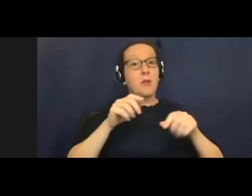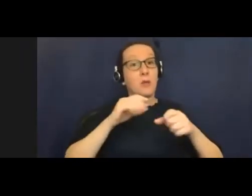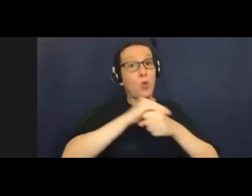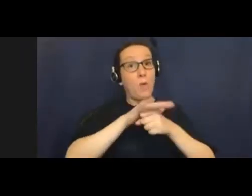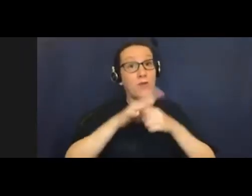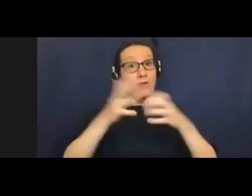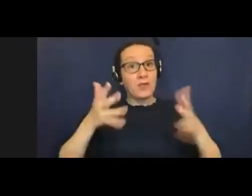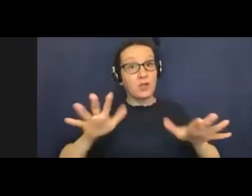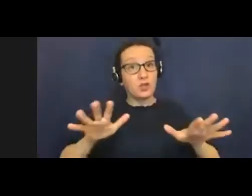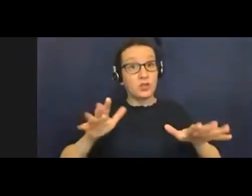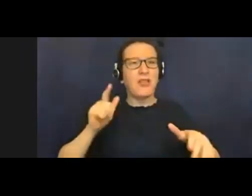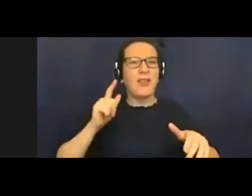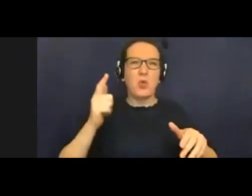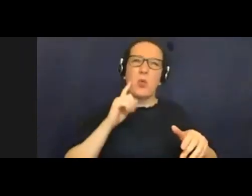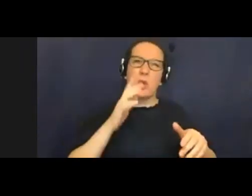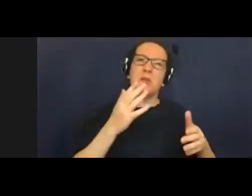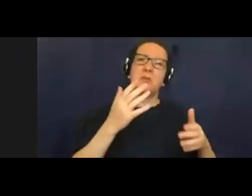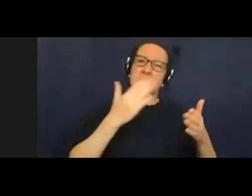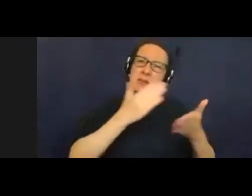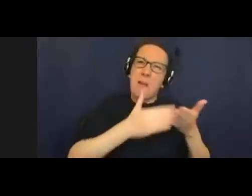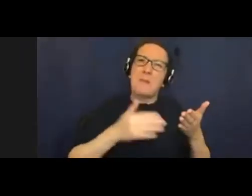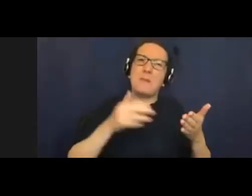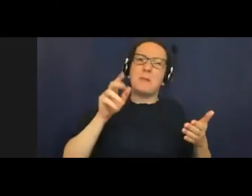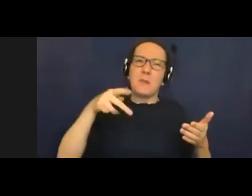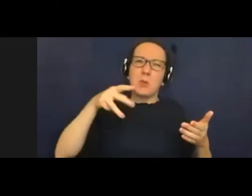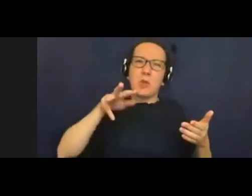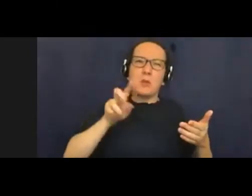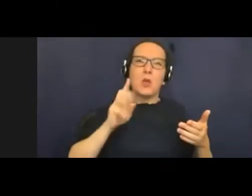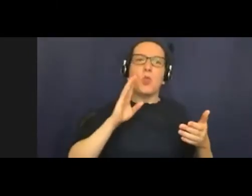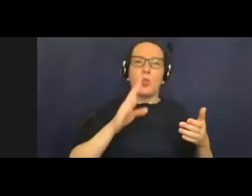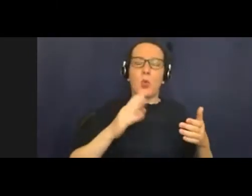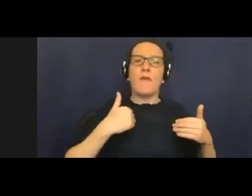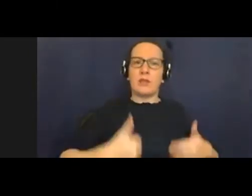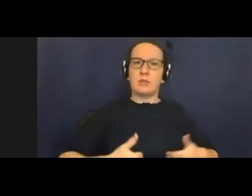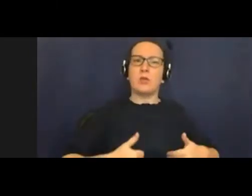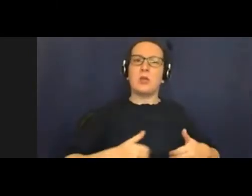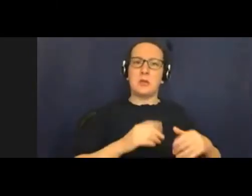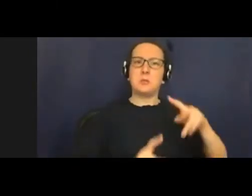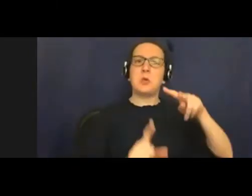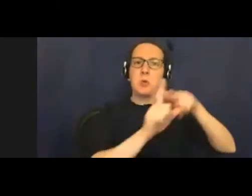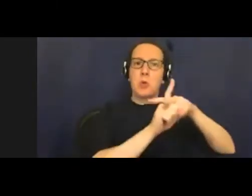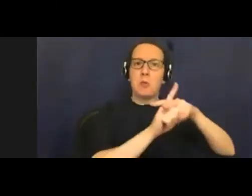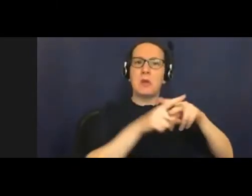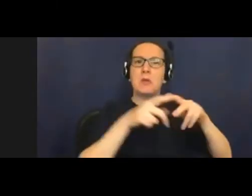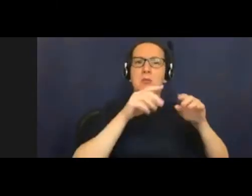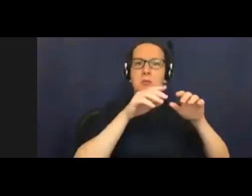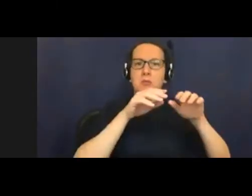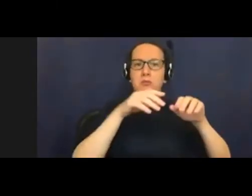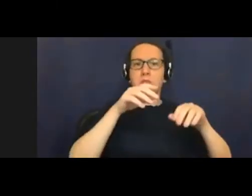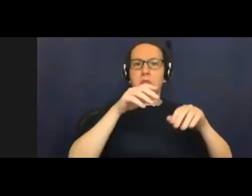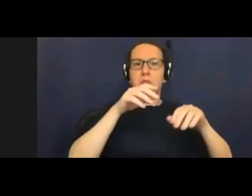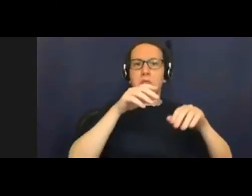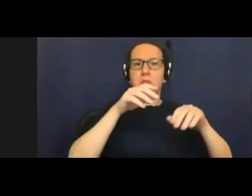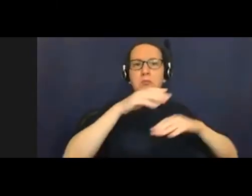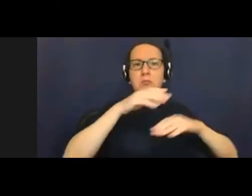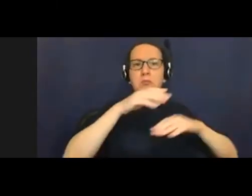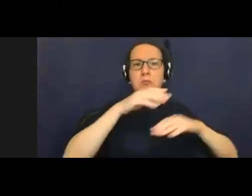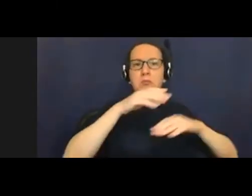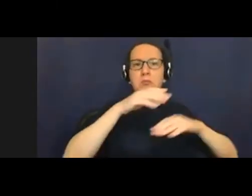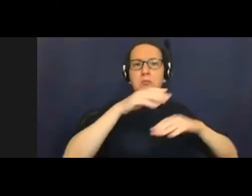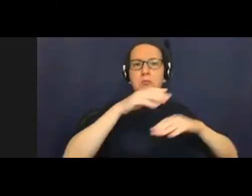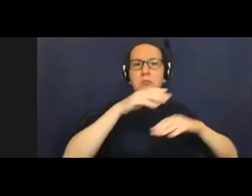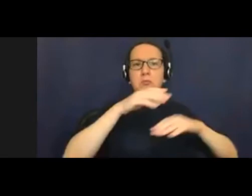Some people with disabilities, for example, find absentee voting helpful because it means they don't have to navigate some of the barriers that we discussed